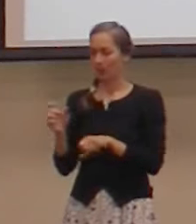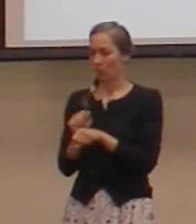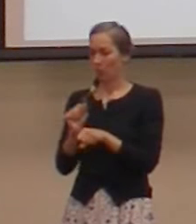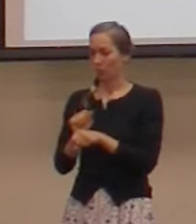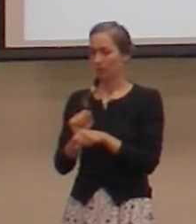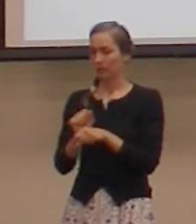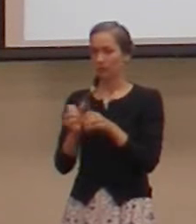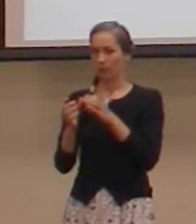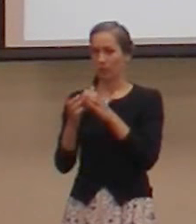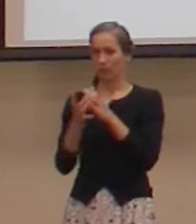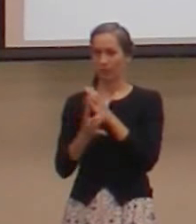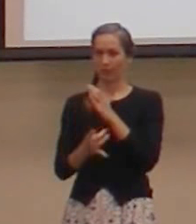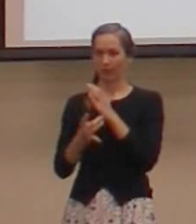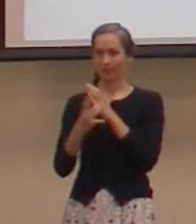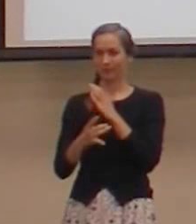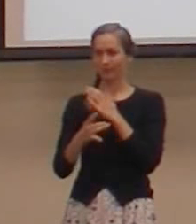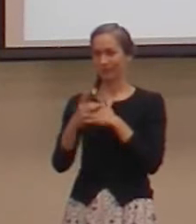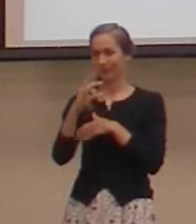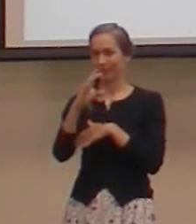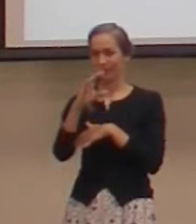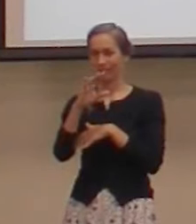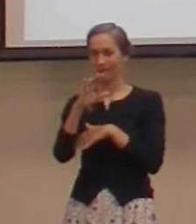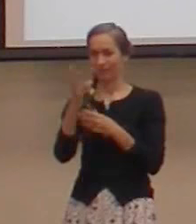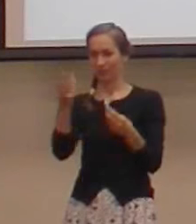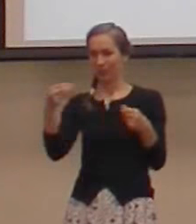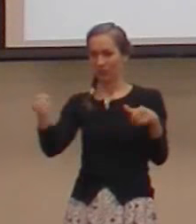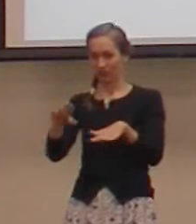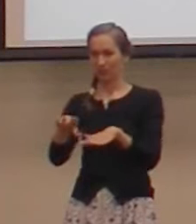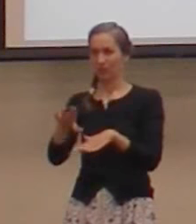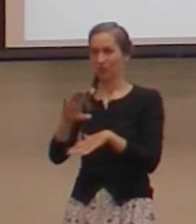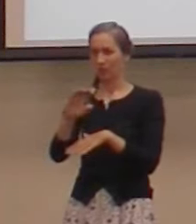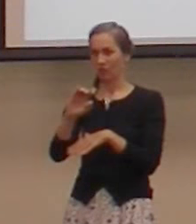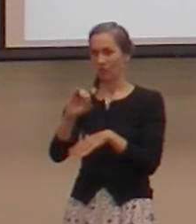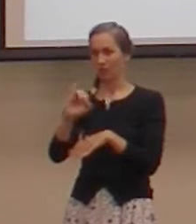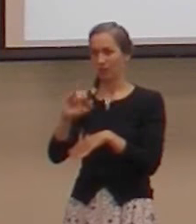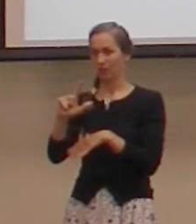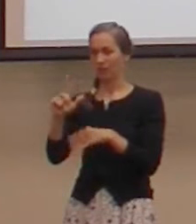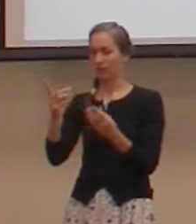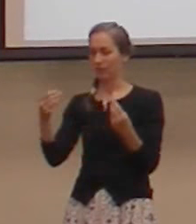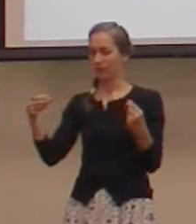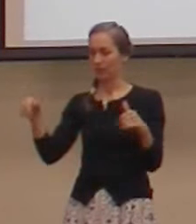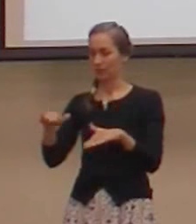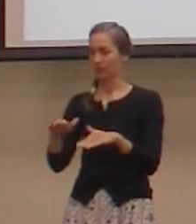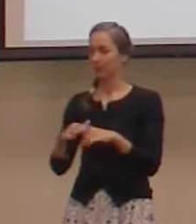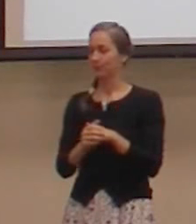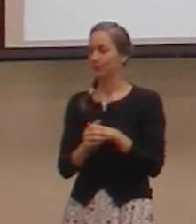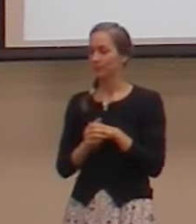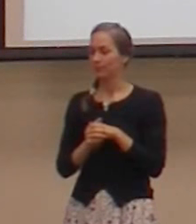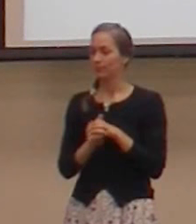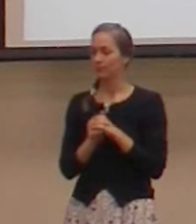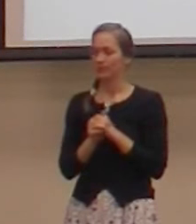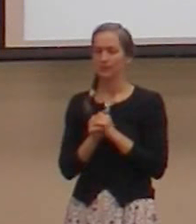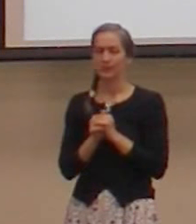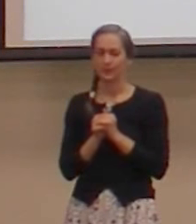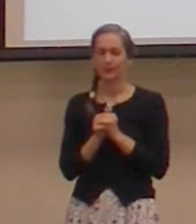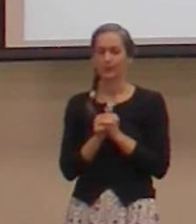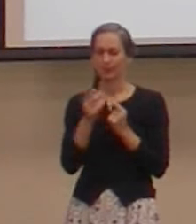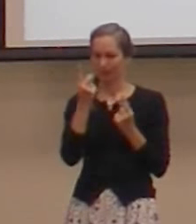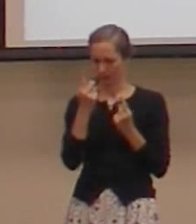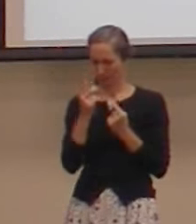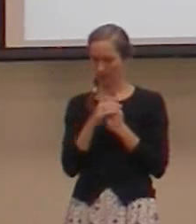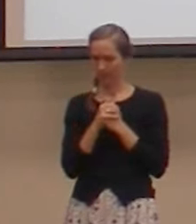oil fields, and he's kind of in upper management and what they do there in the oil fields. But I want you to let this set in for a